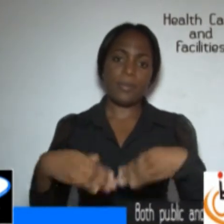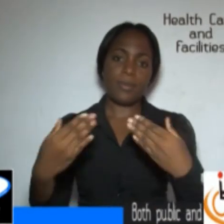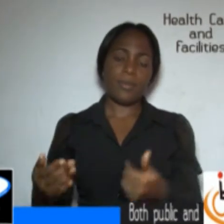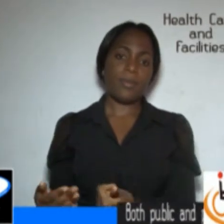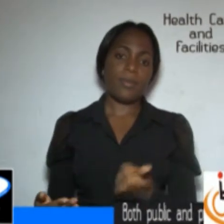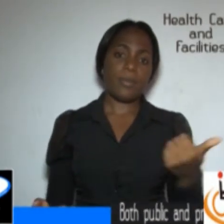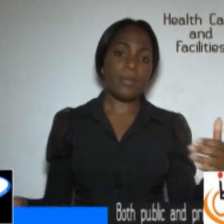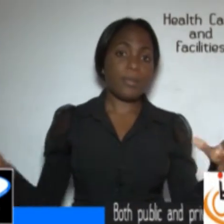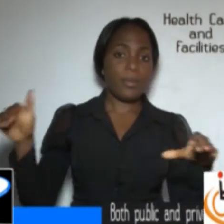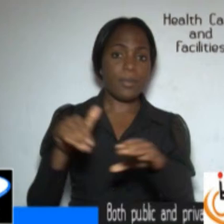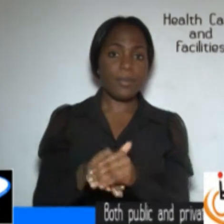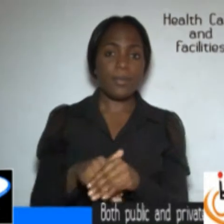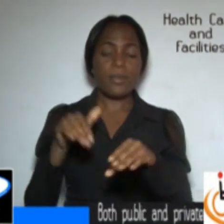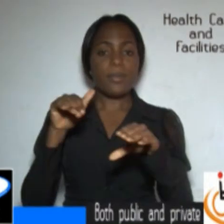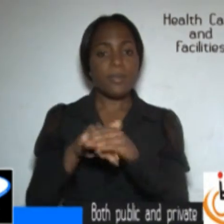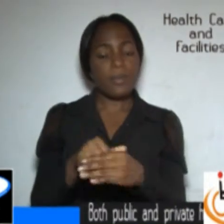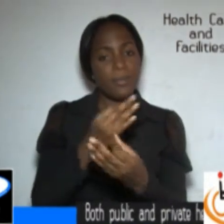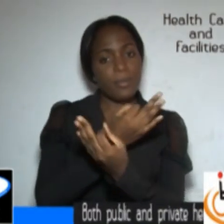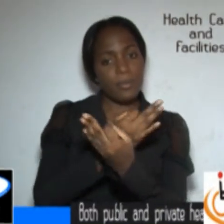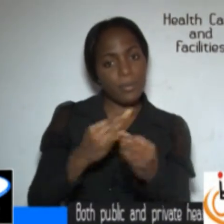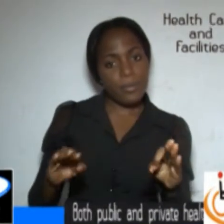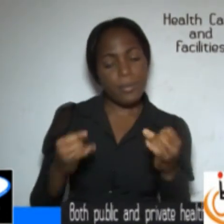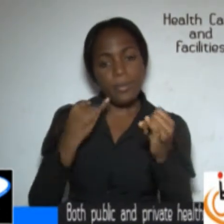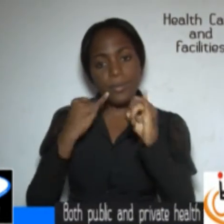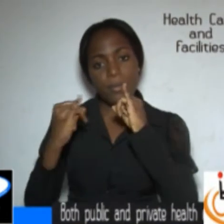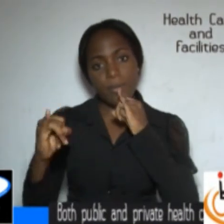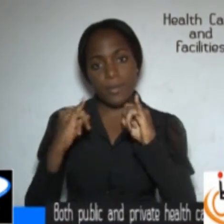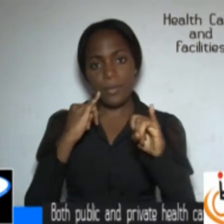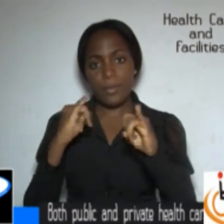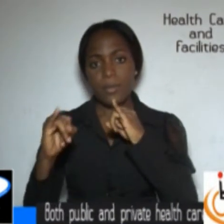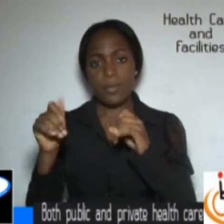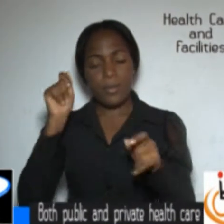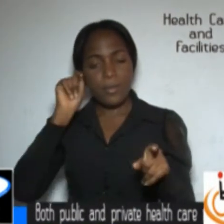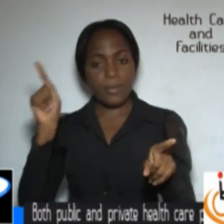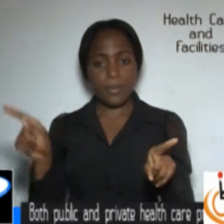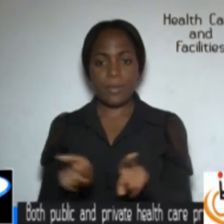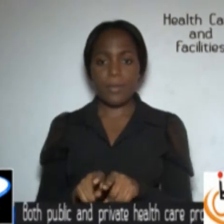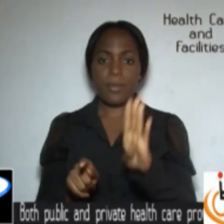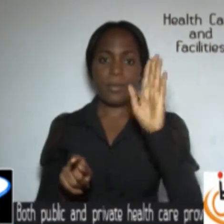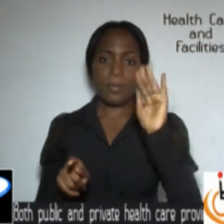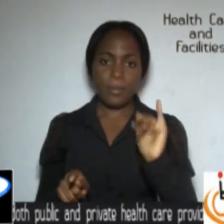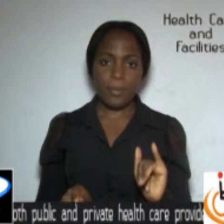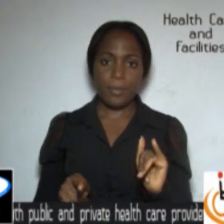the basis of free and informed consent by, among others, raising awareness of the human